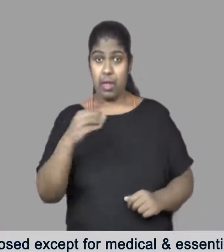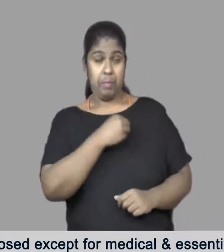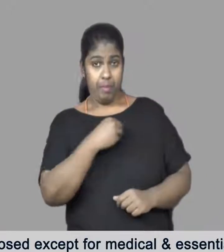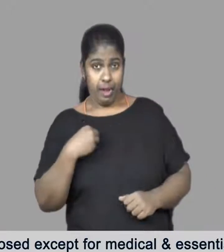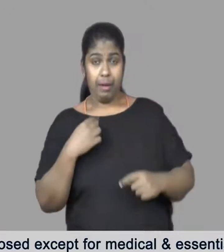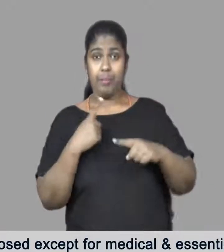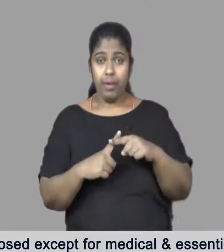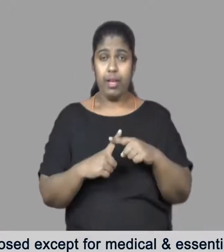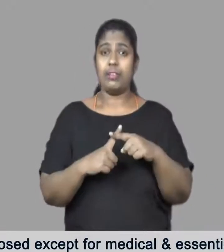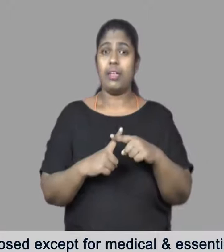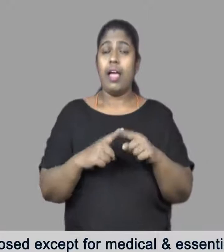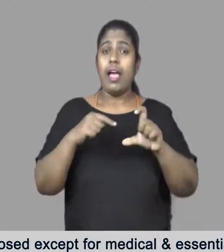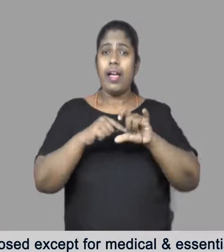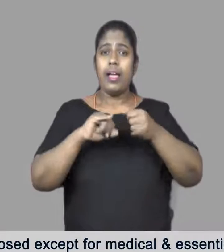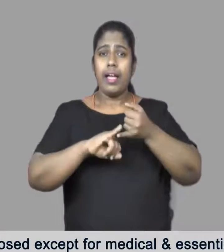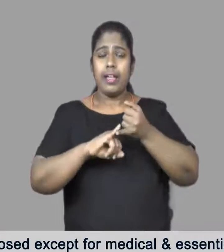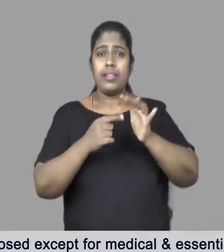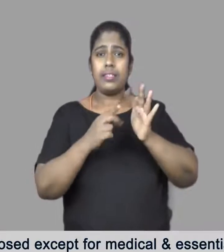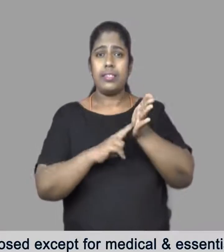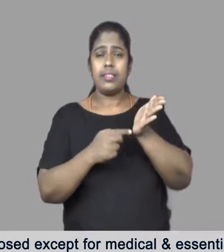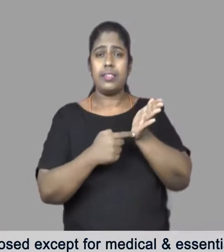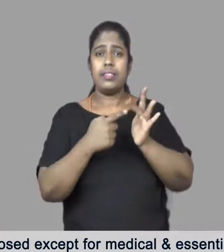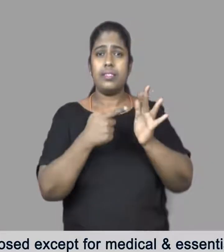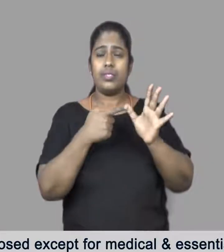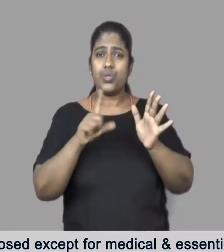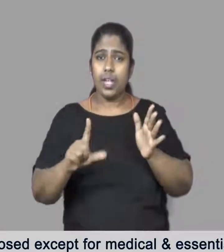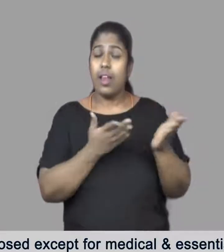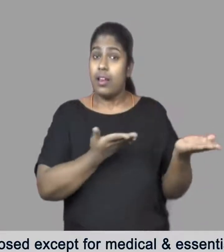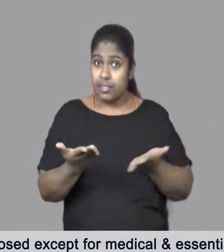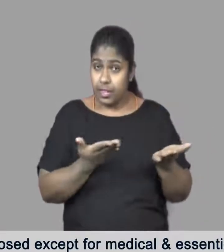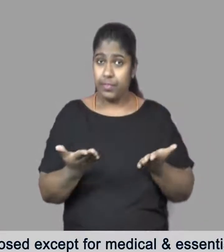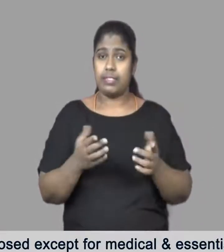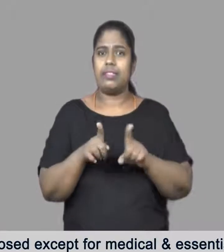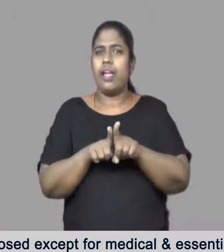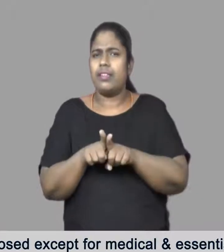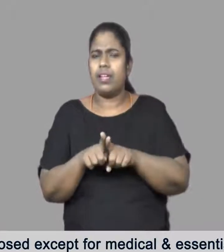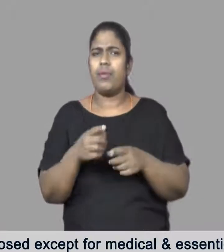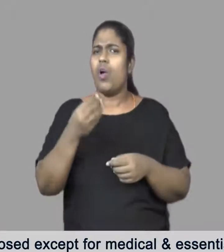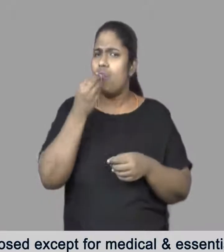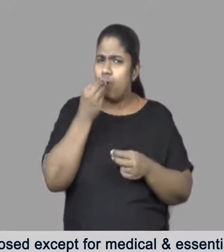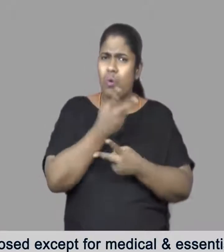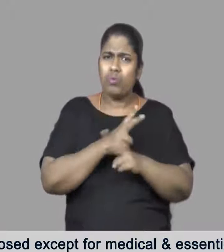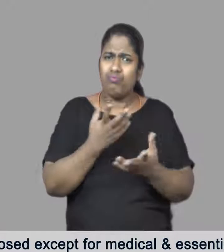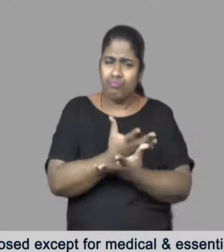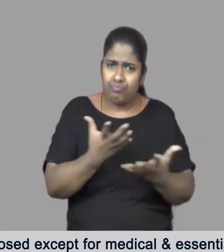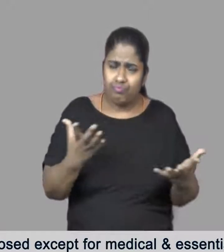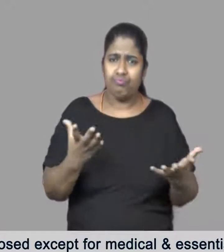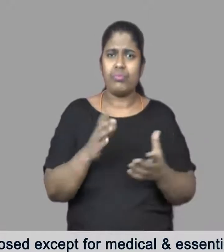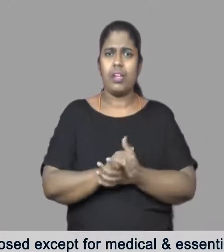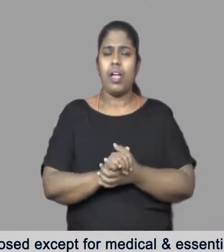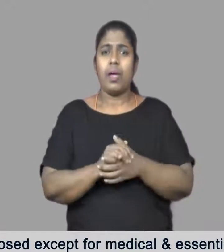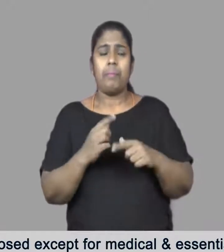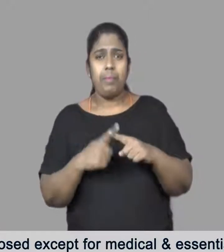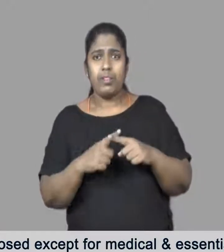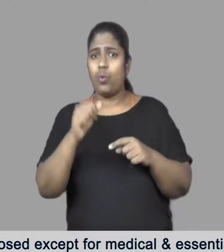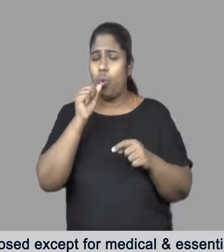Offices in containment zones to remain closed except